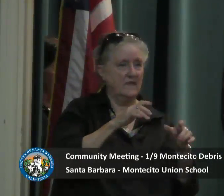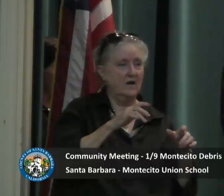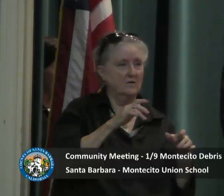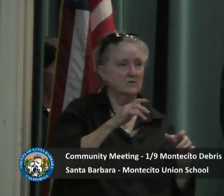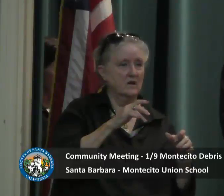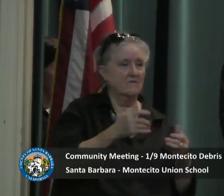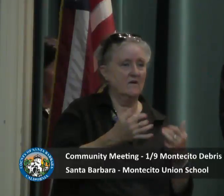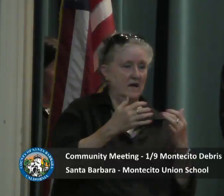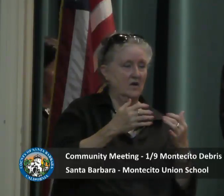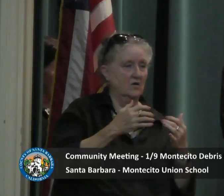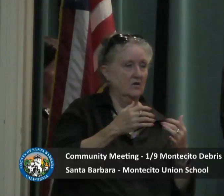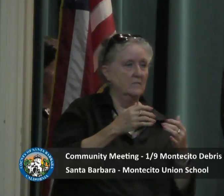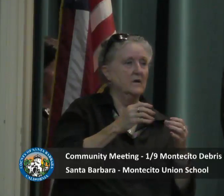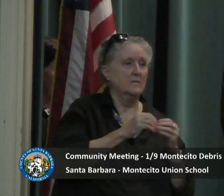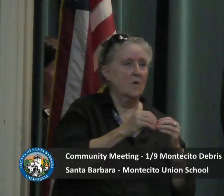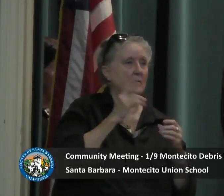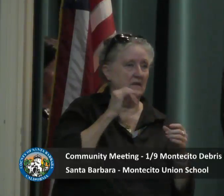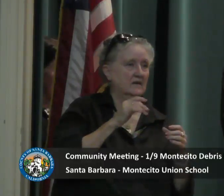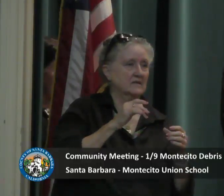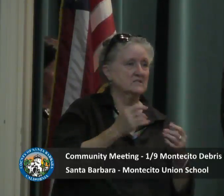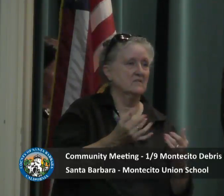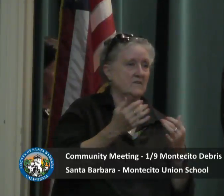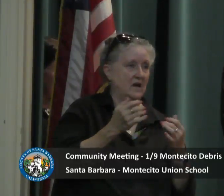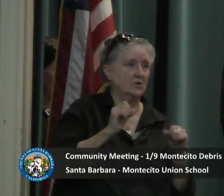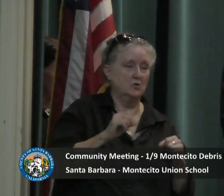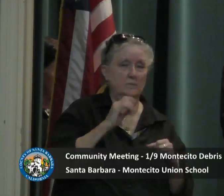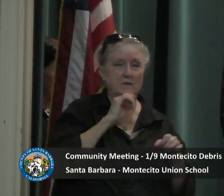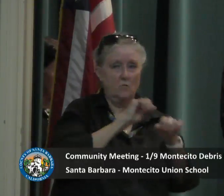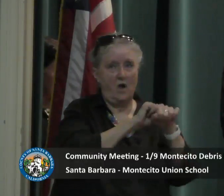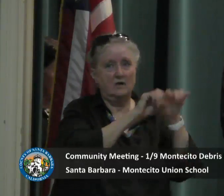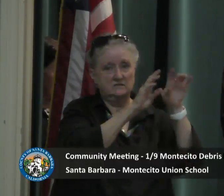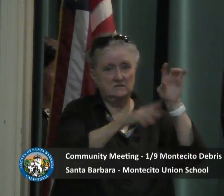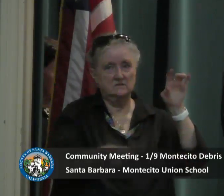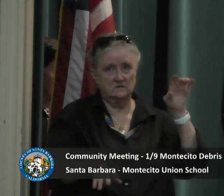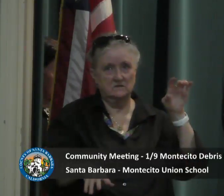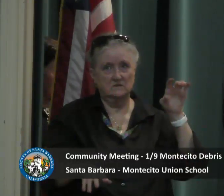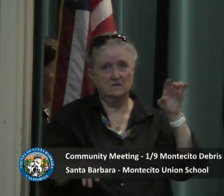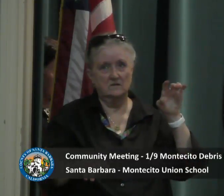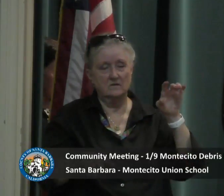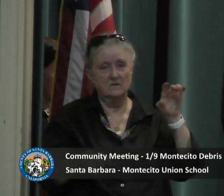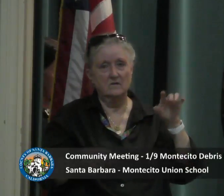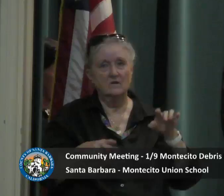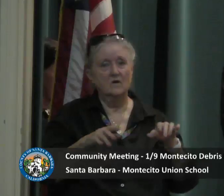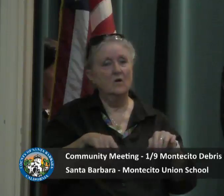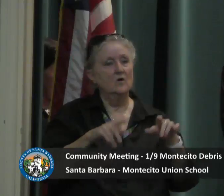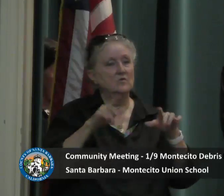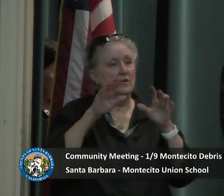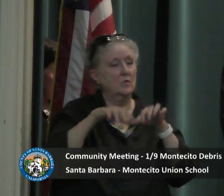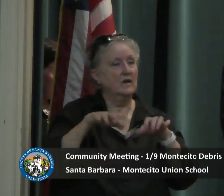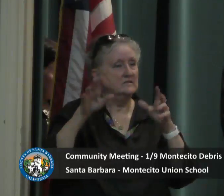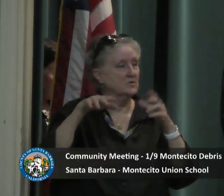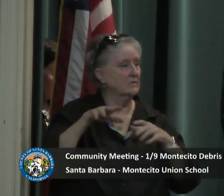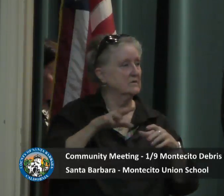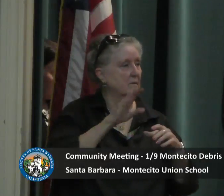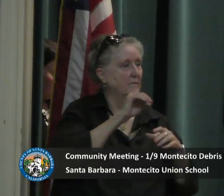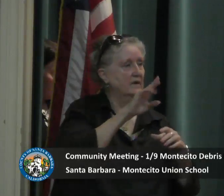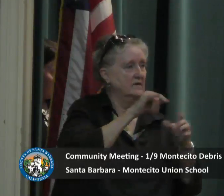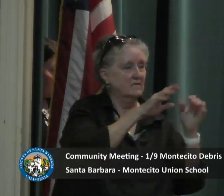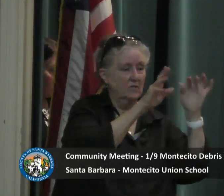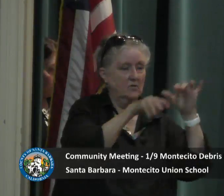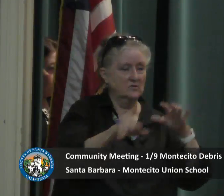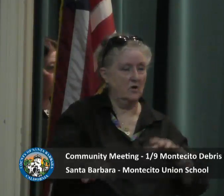a fire, but more because of fire, that there could be rocks or during rainstorm mud that flows off of